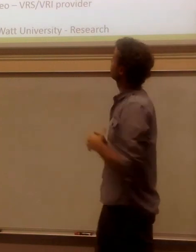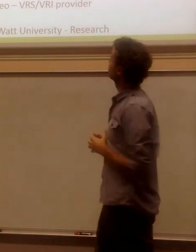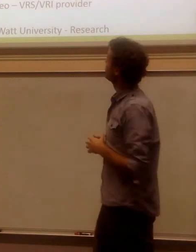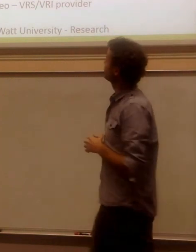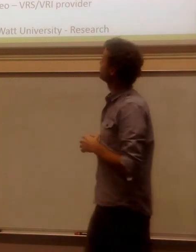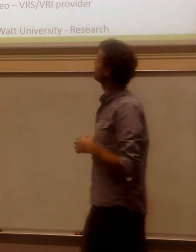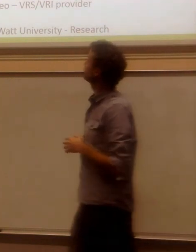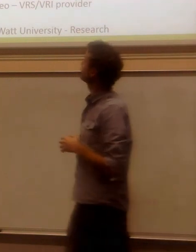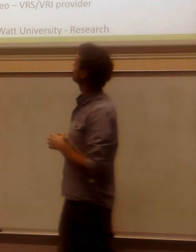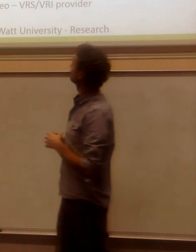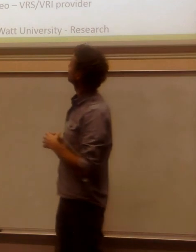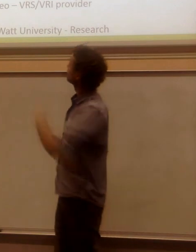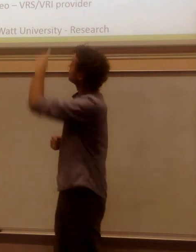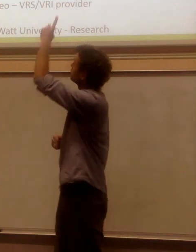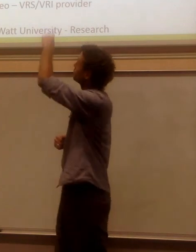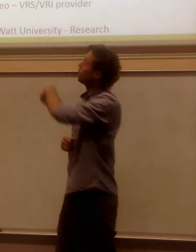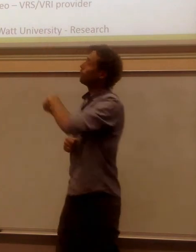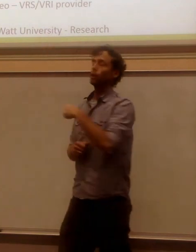Project involved various partners.